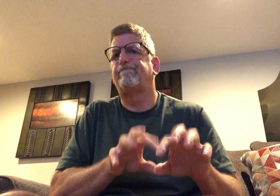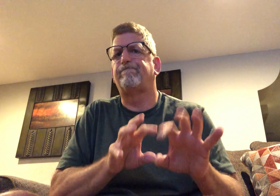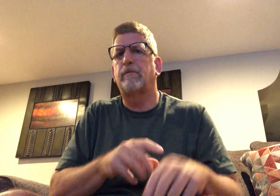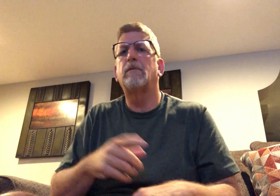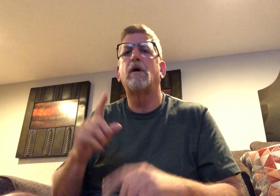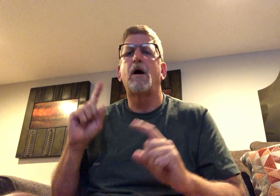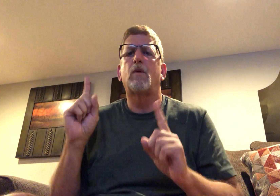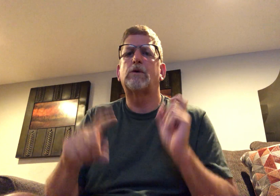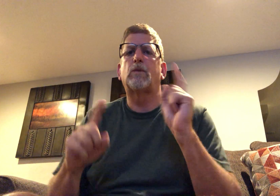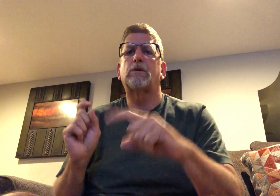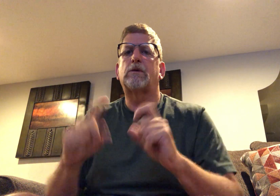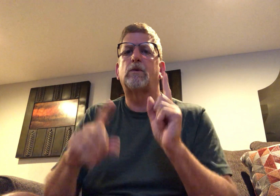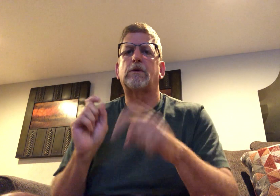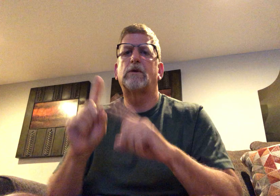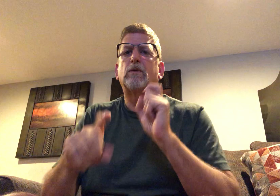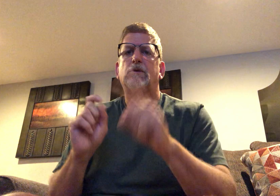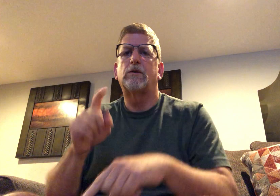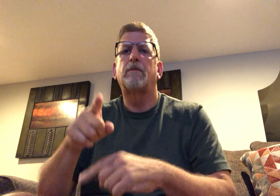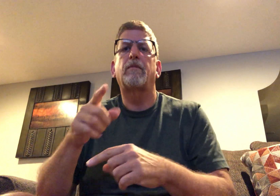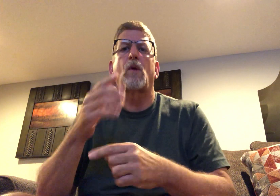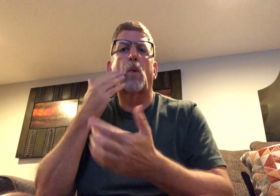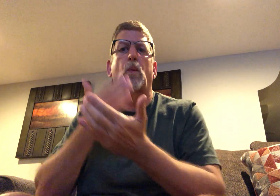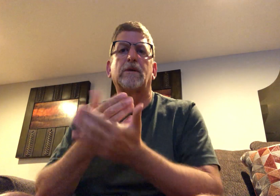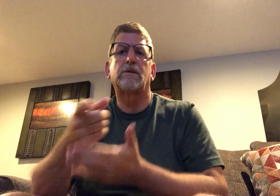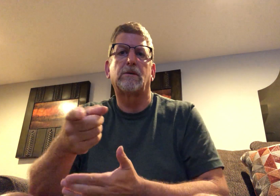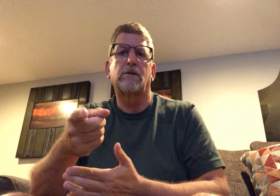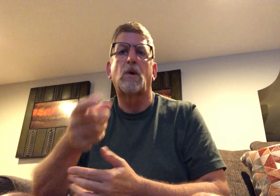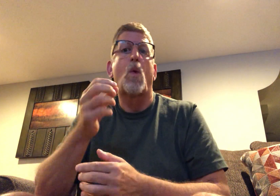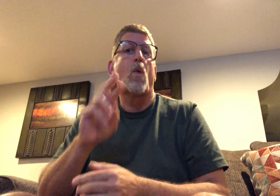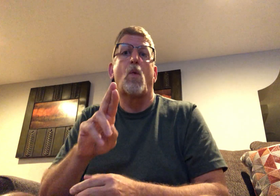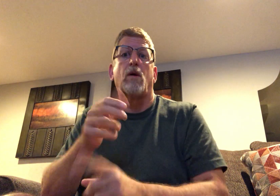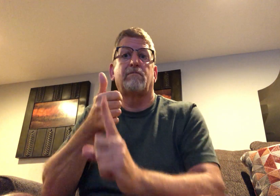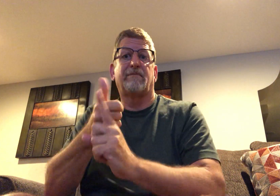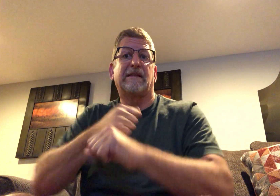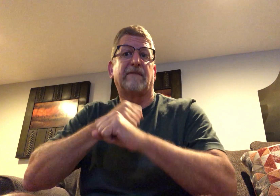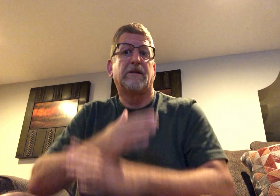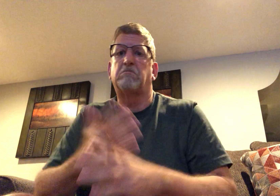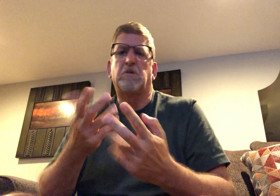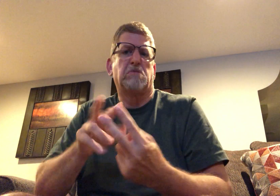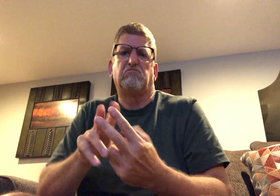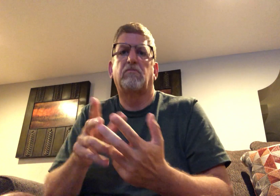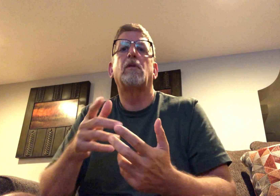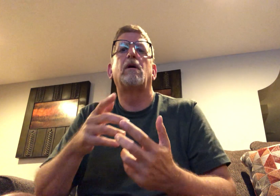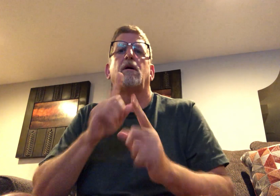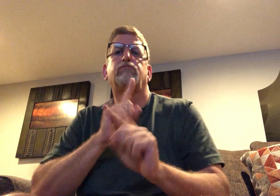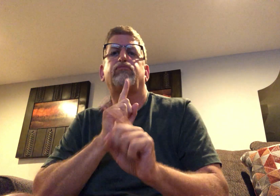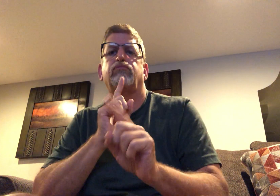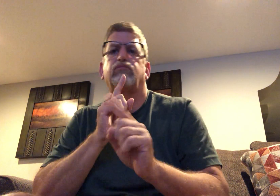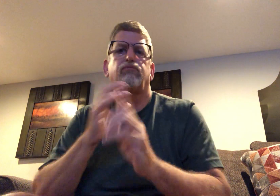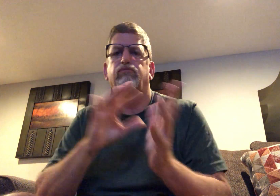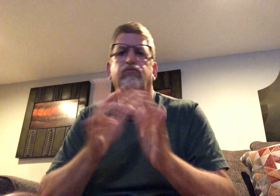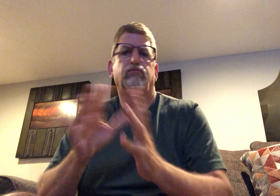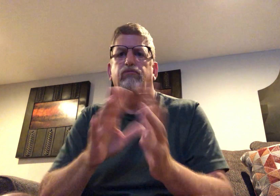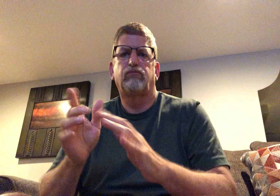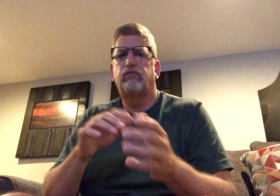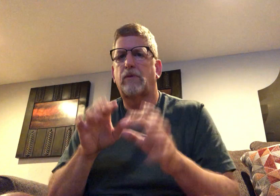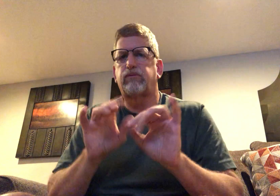obtained exclusively by Global News. It's from the early 1990s, and while unclear where it was shot, you can